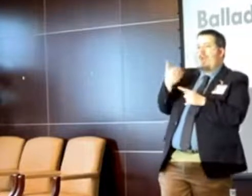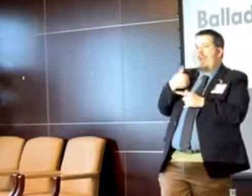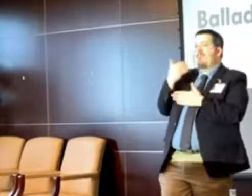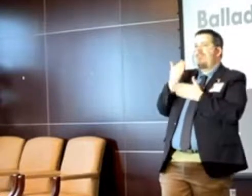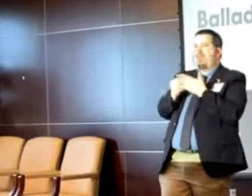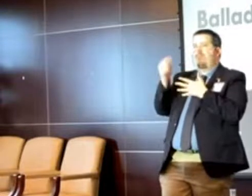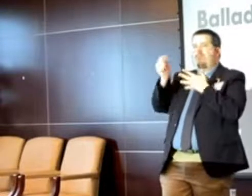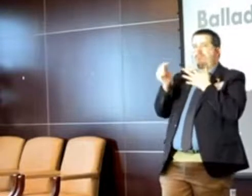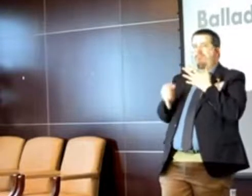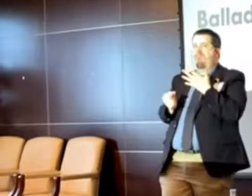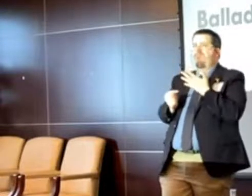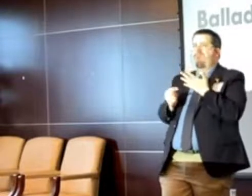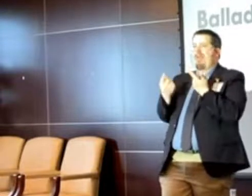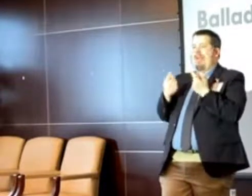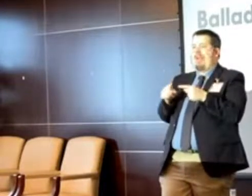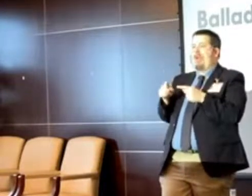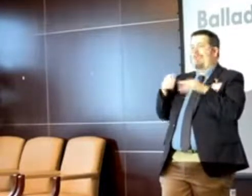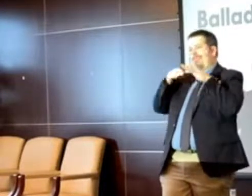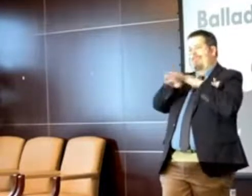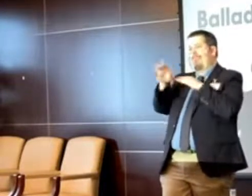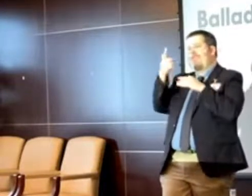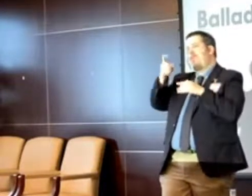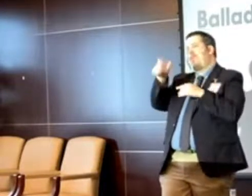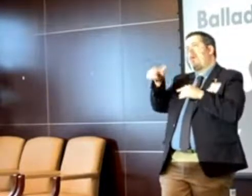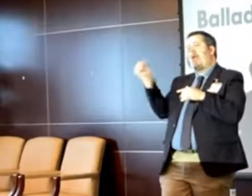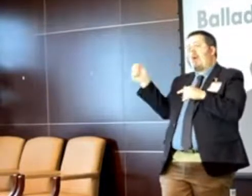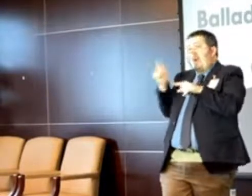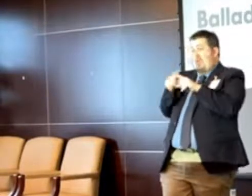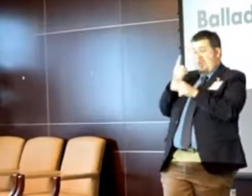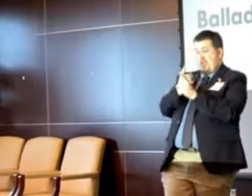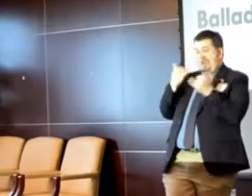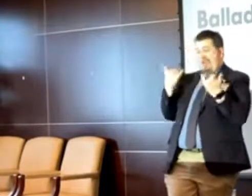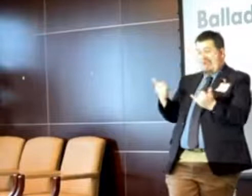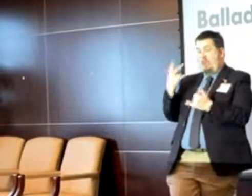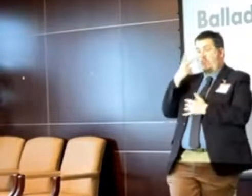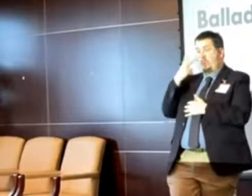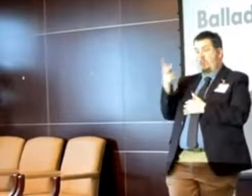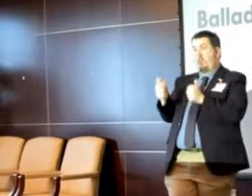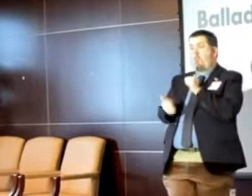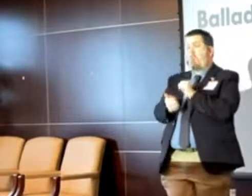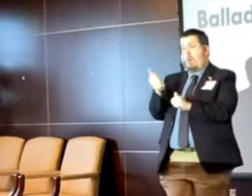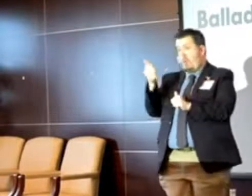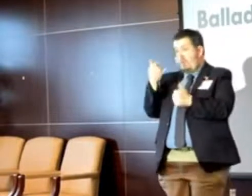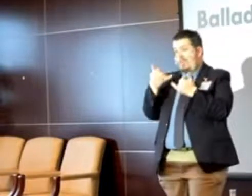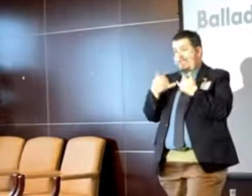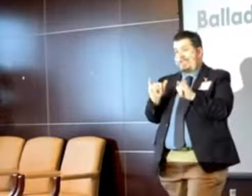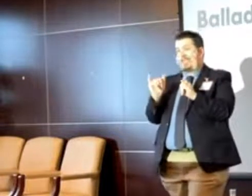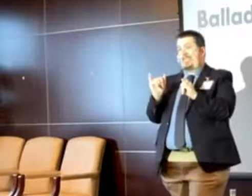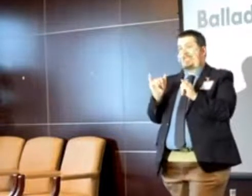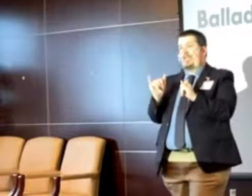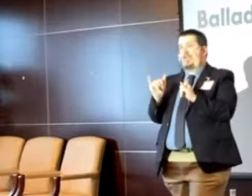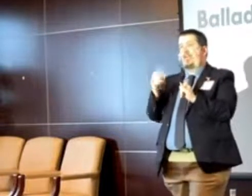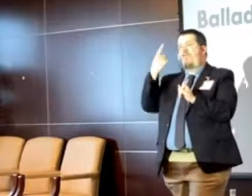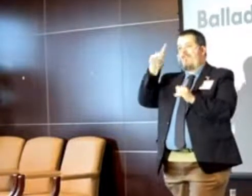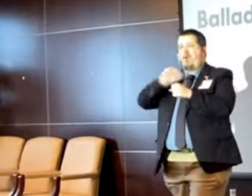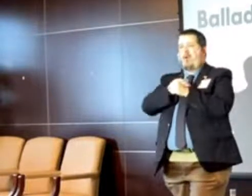some of those incidentals that are admitted for something else. But right now, we are seeing the majority of those are still actually for